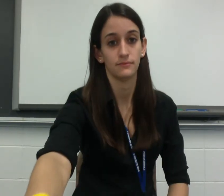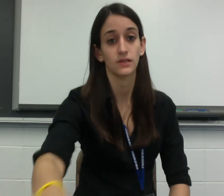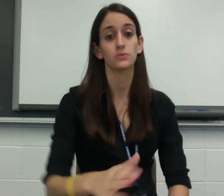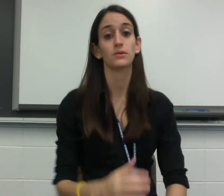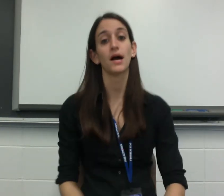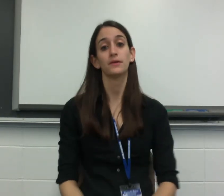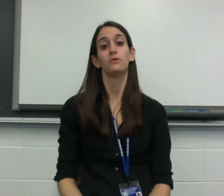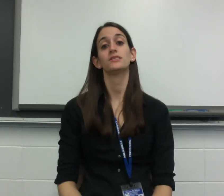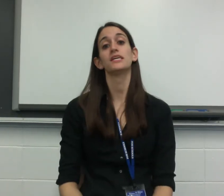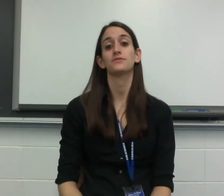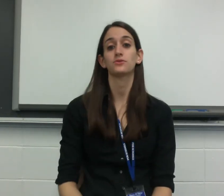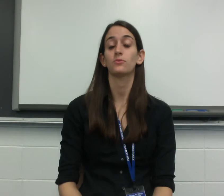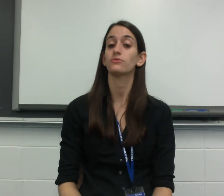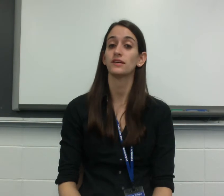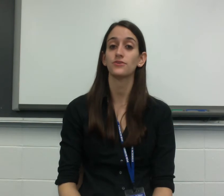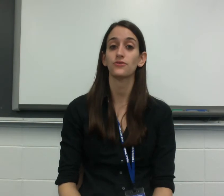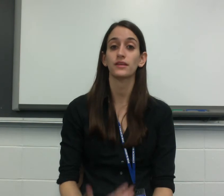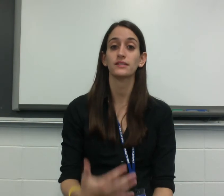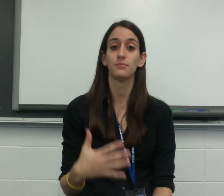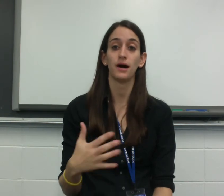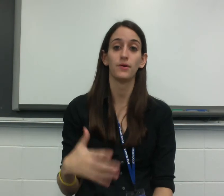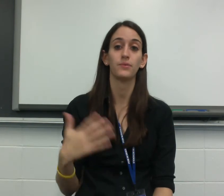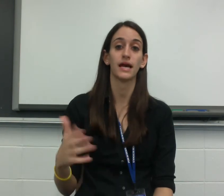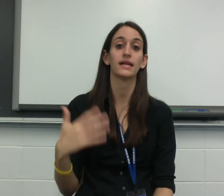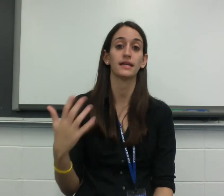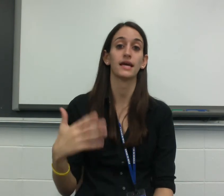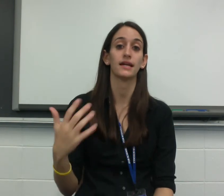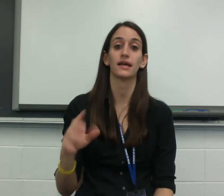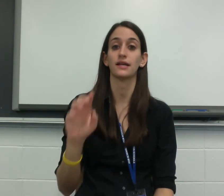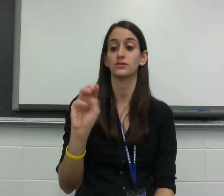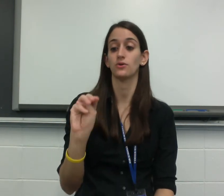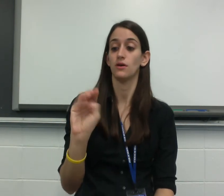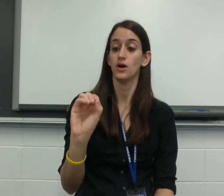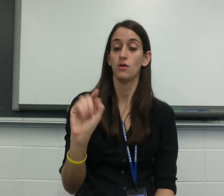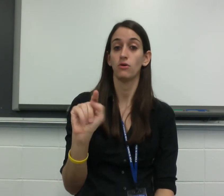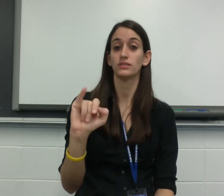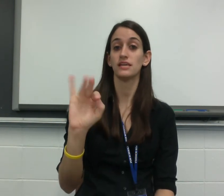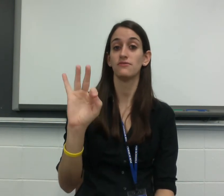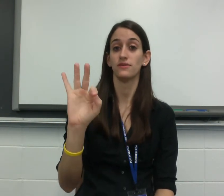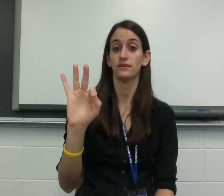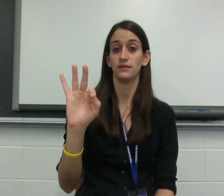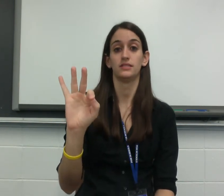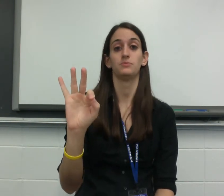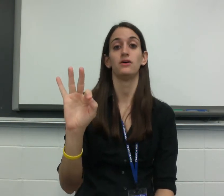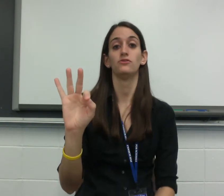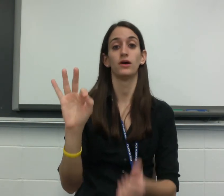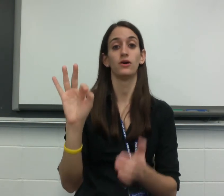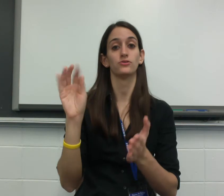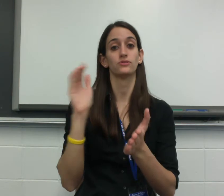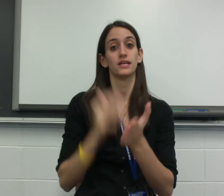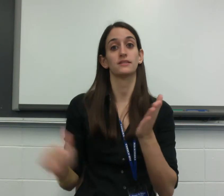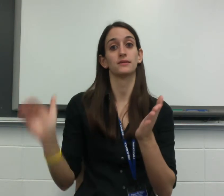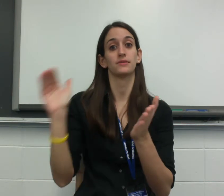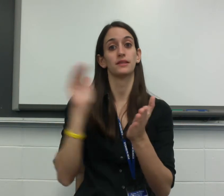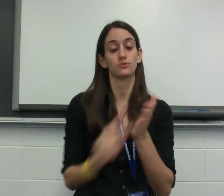Some common motifs. So motifs are those things that pop up again and again and again. So motif spelled, you might also see it as something that's